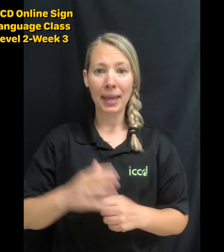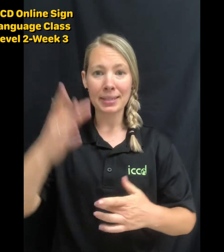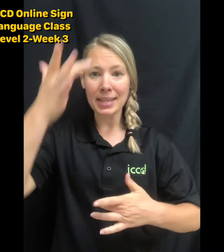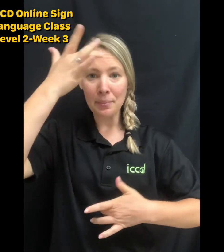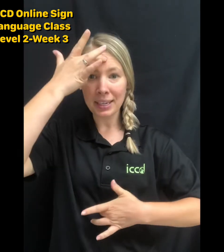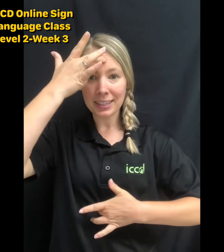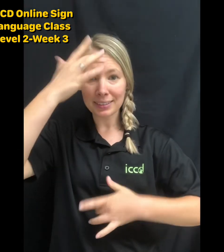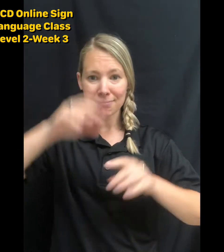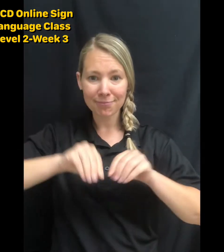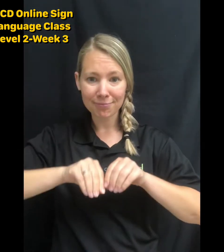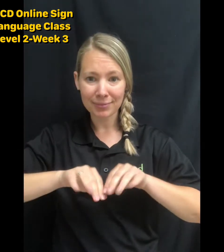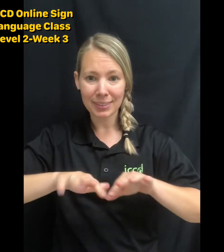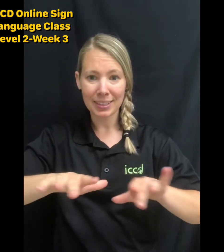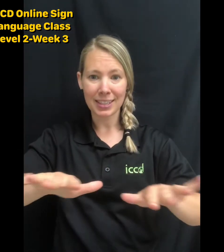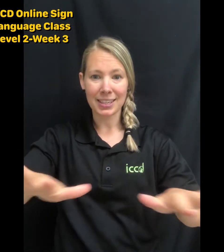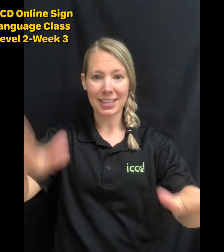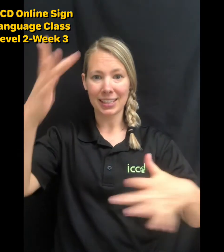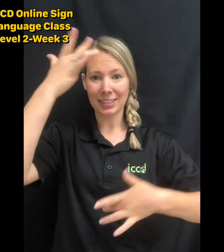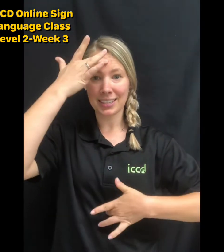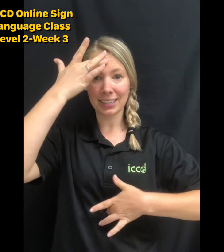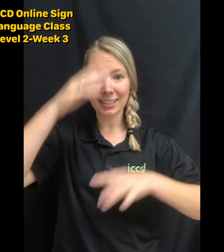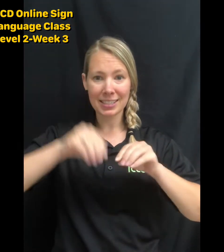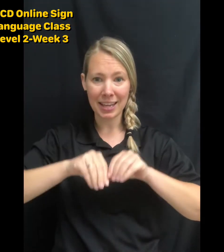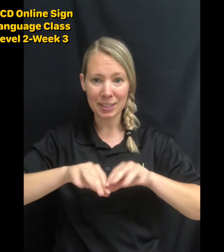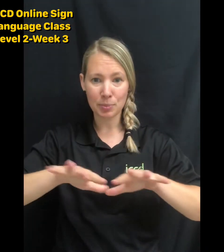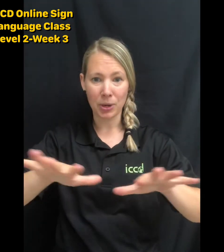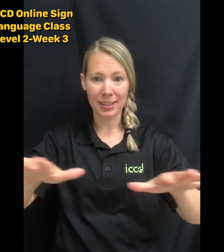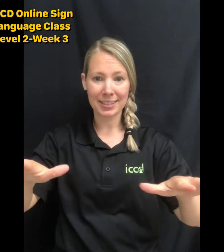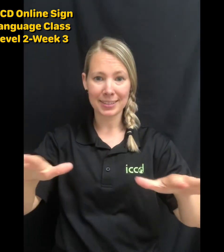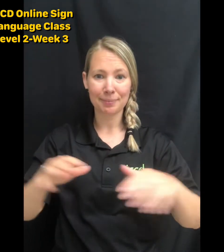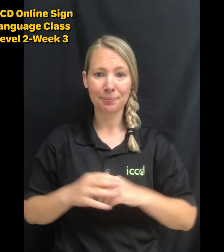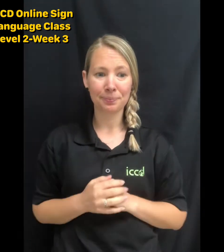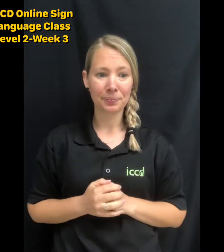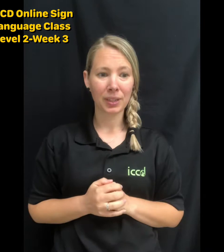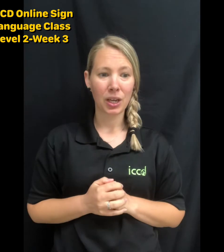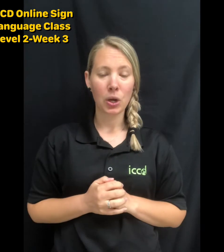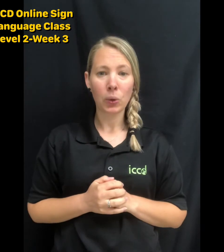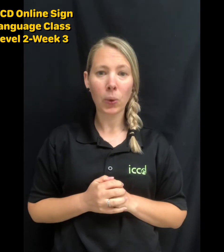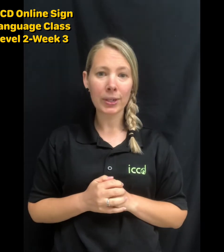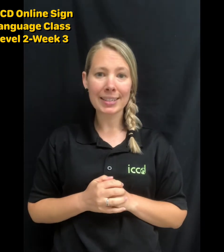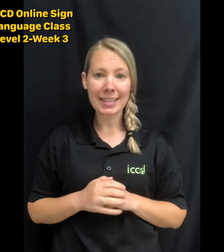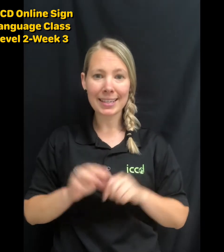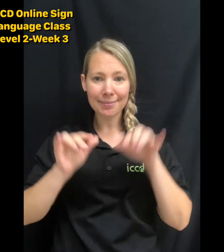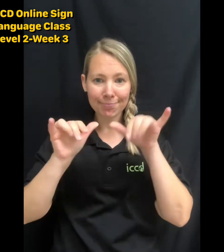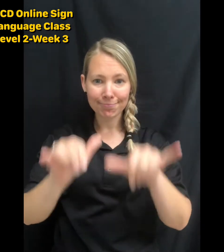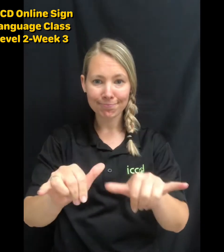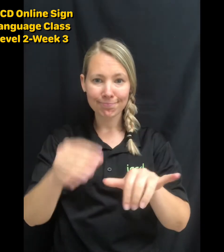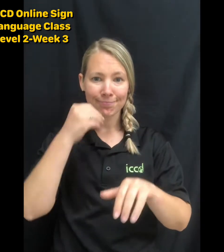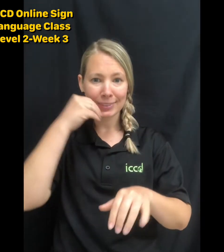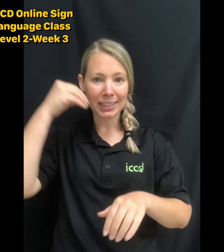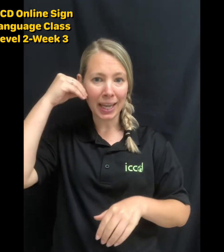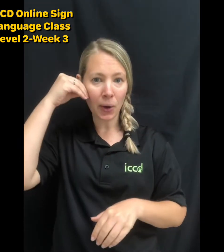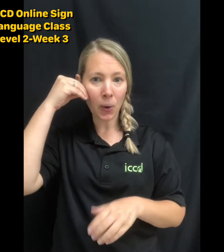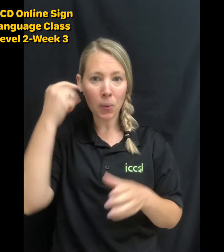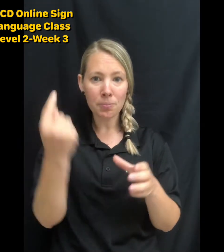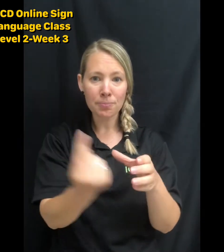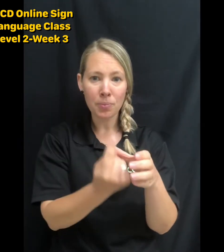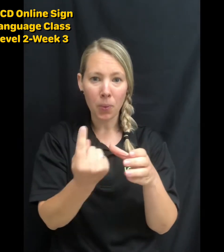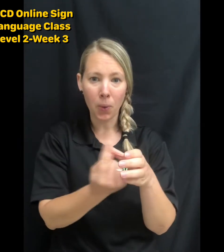Pandemic. It's sickness and it spreads. Quarantine. Stay home or